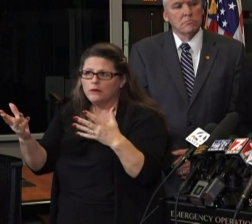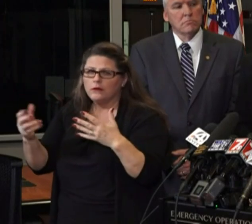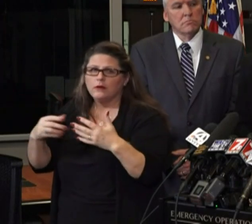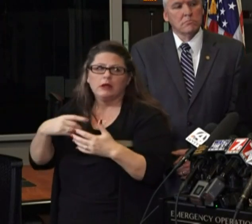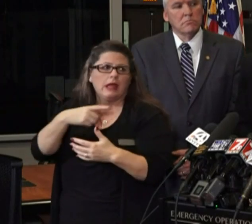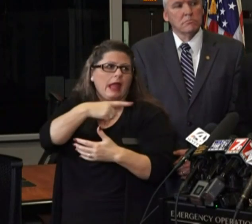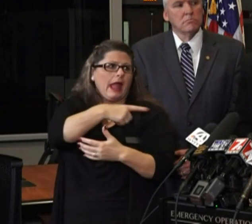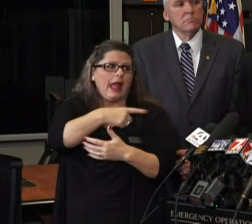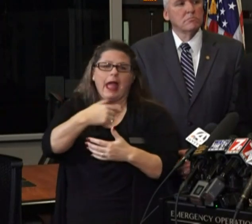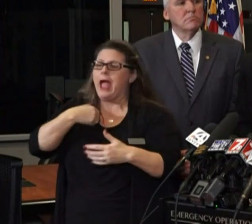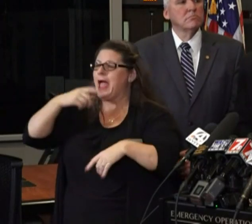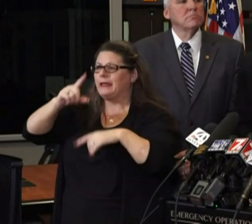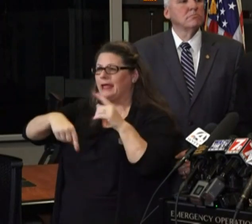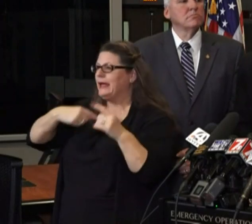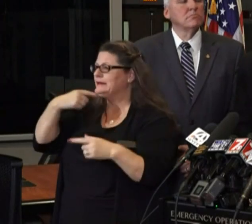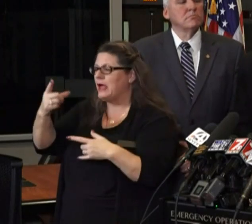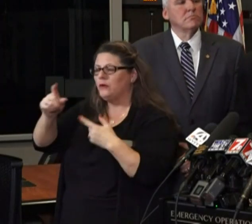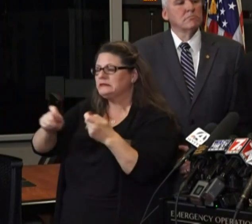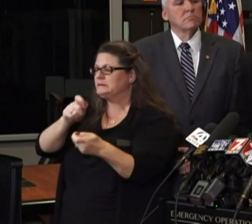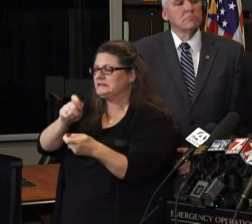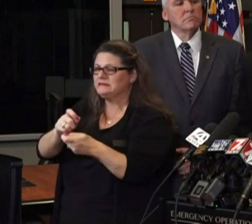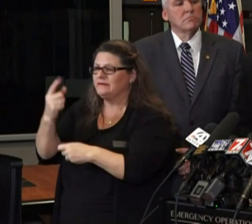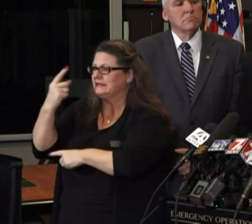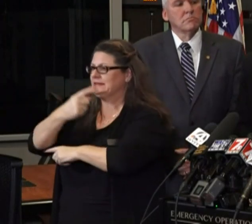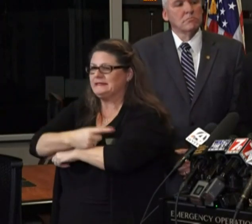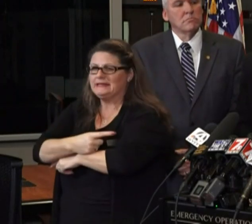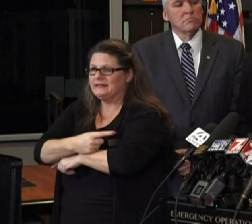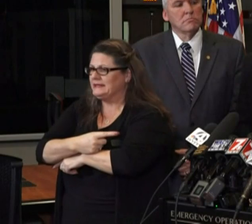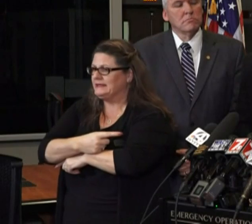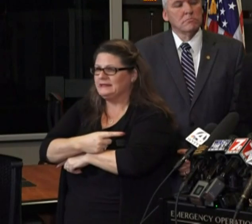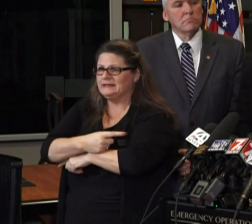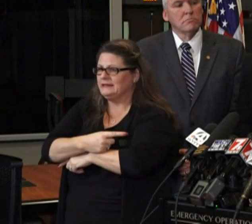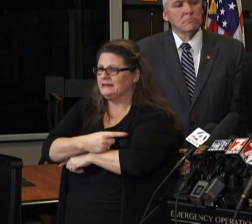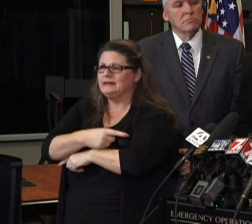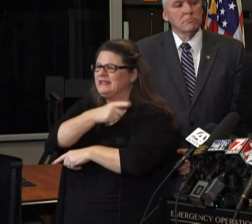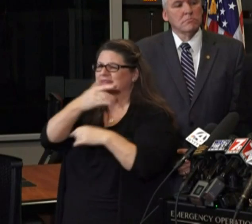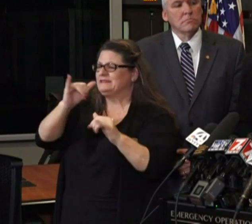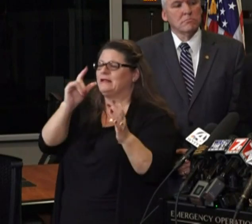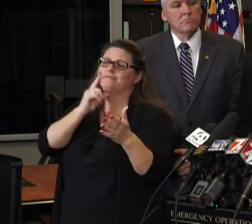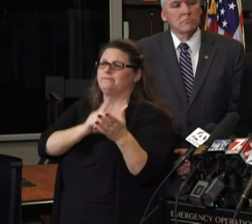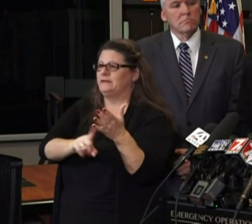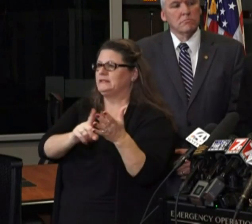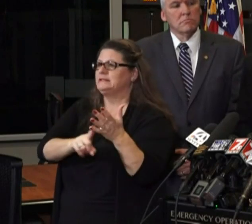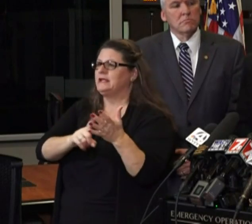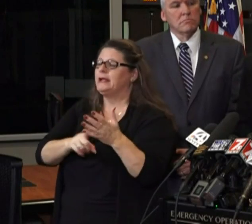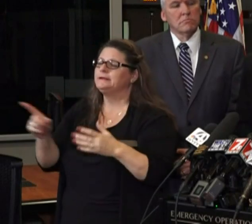I don't have the exact dates of her original. These are still things, the details are being investigated.